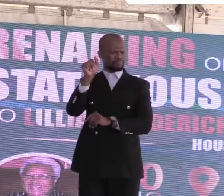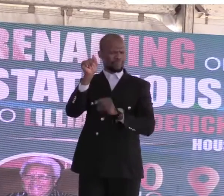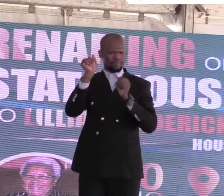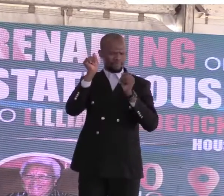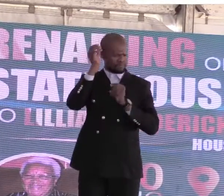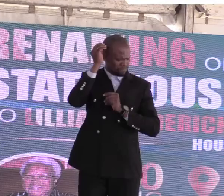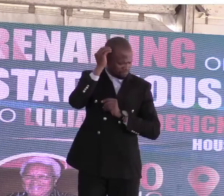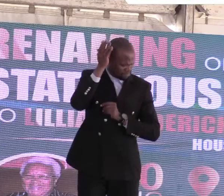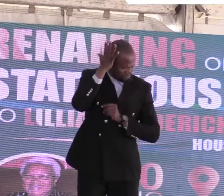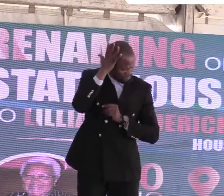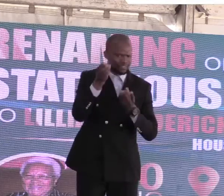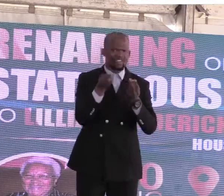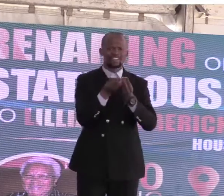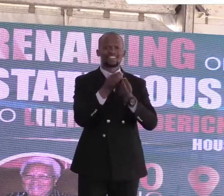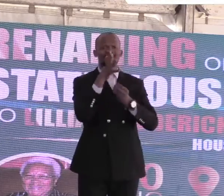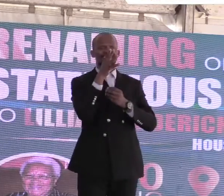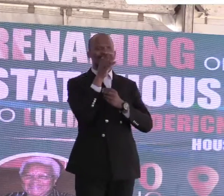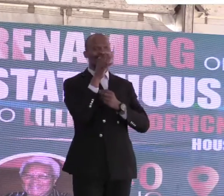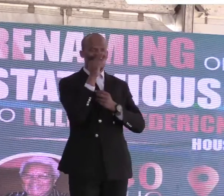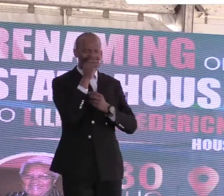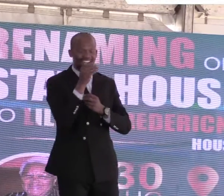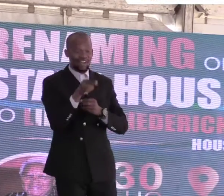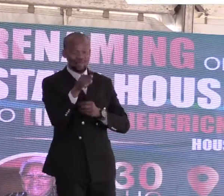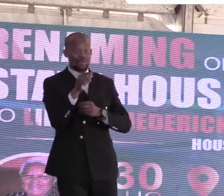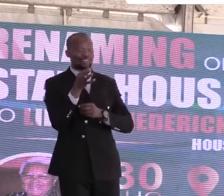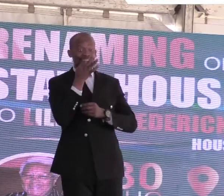you. And she was very straightforward,